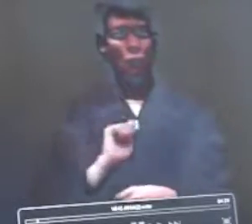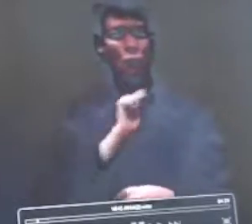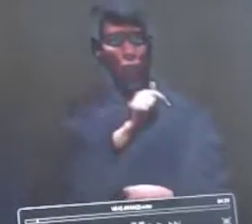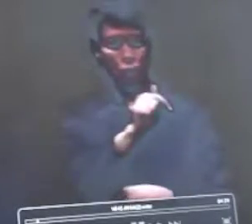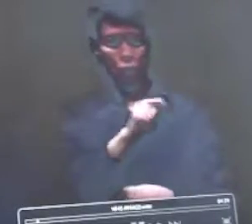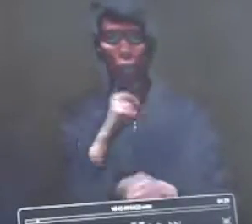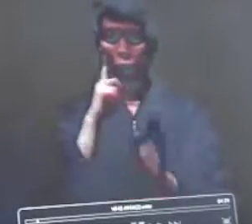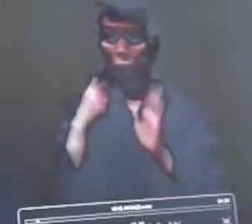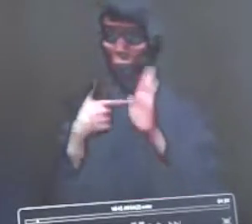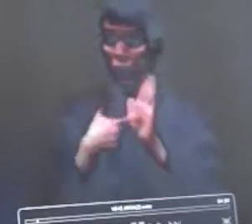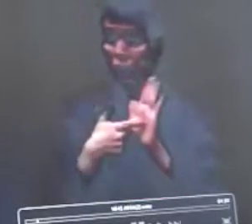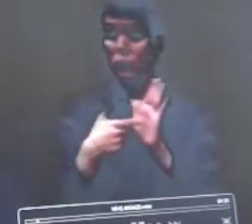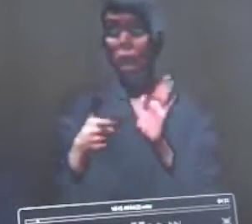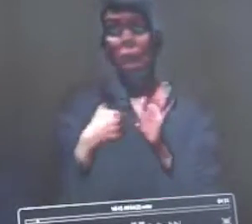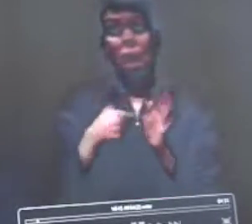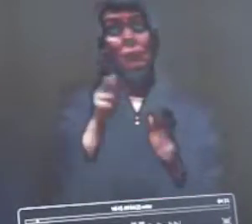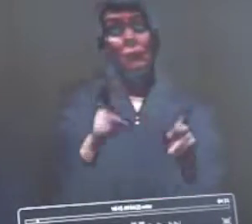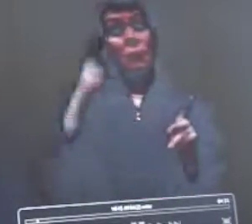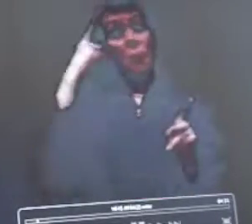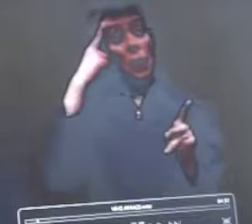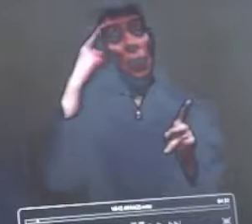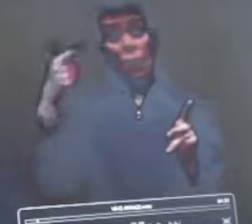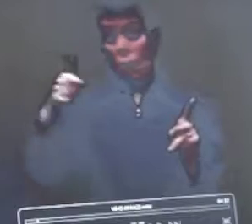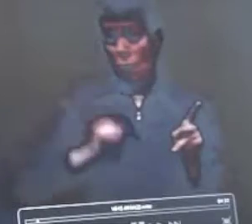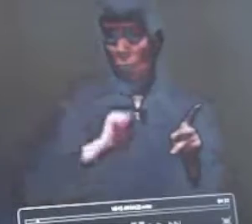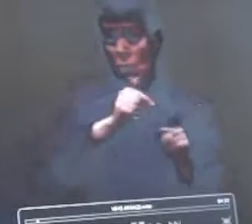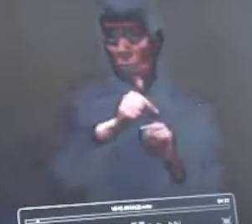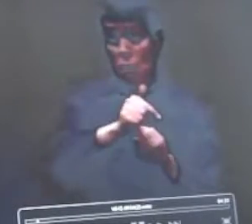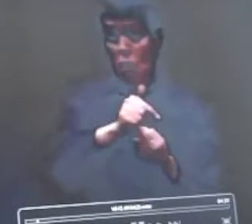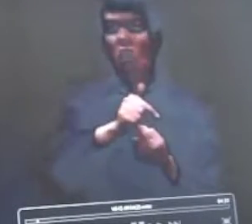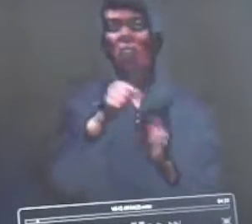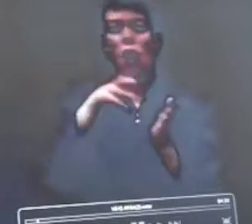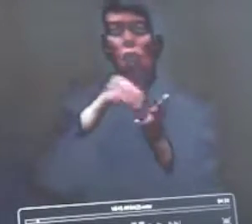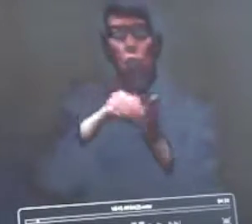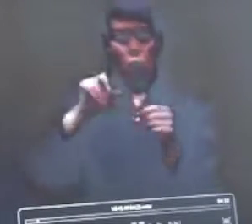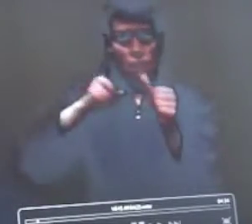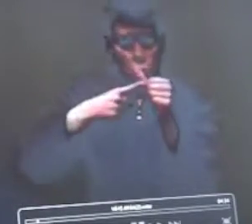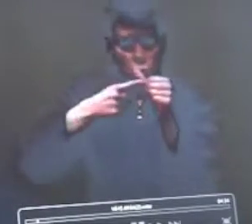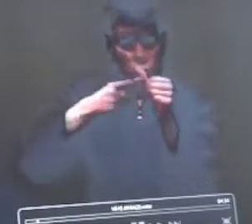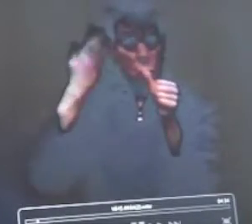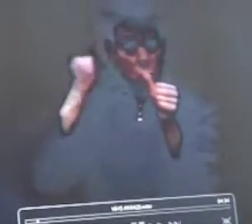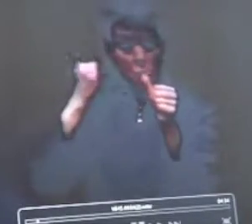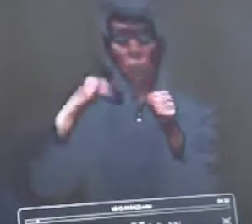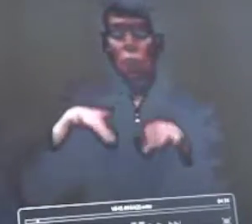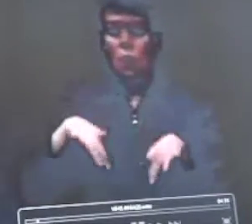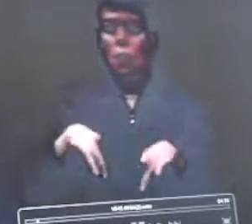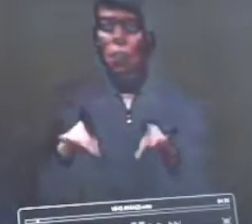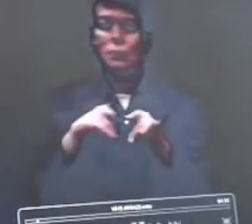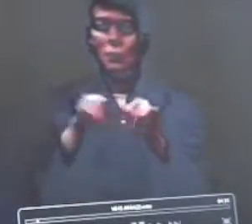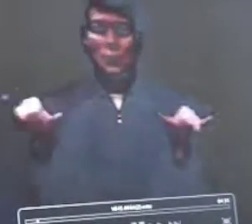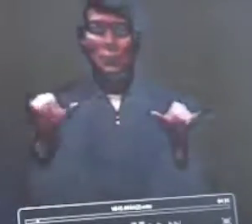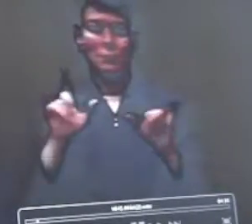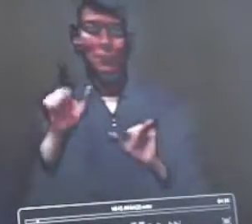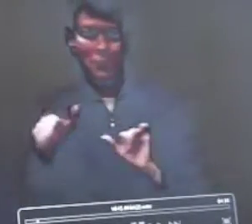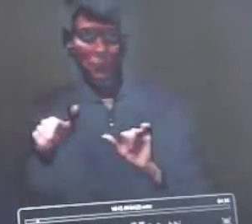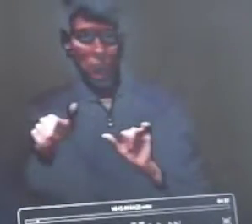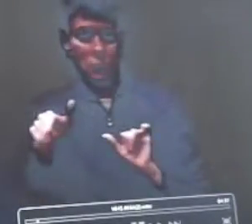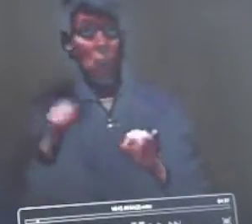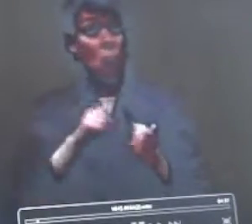There are many myths in regards to consecutive interpreting. Some people think that consecutive